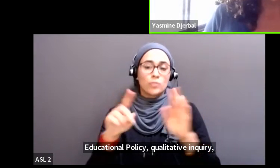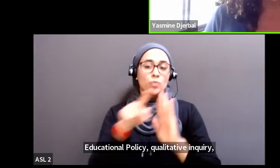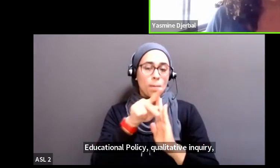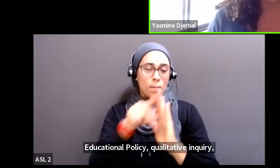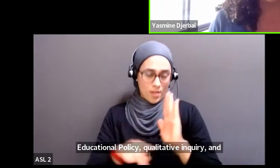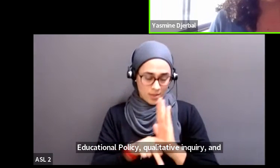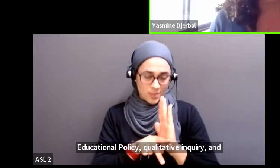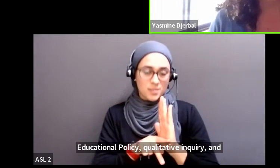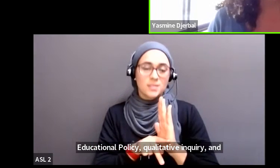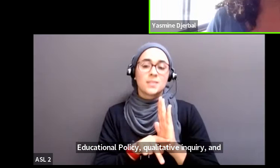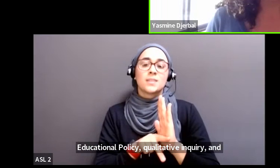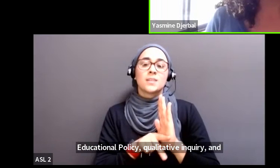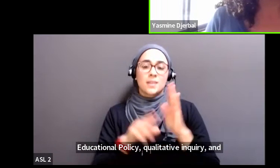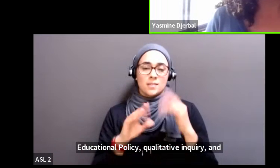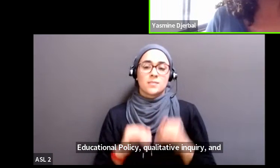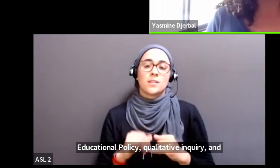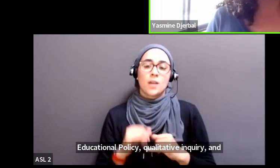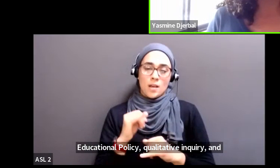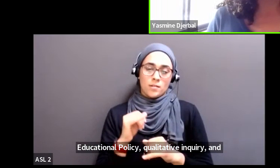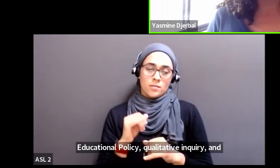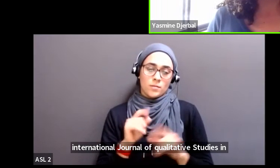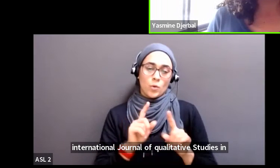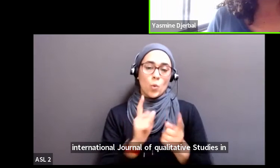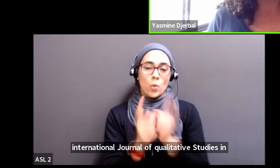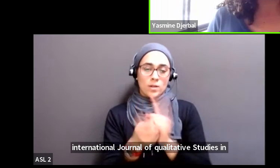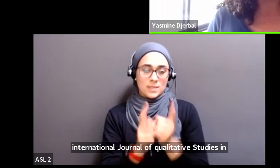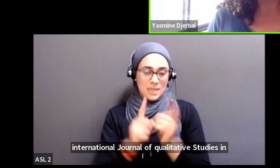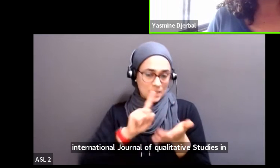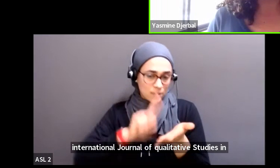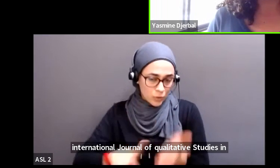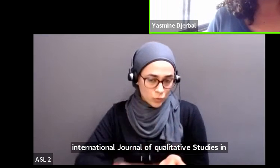Journal of Qualitative Studies in Education.